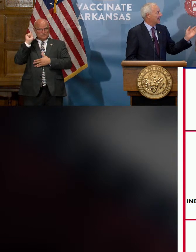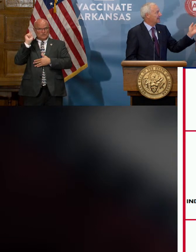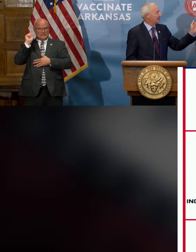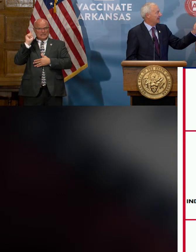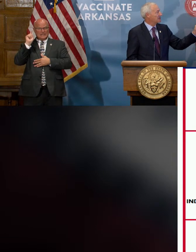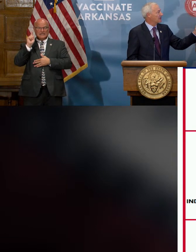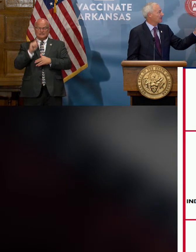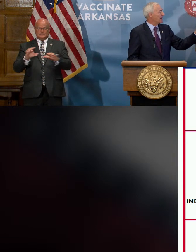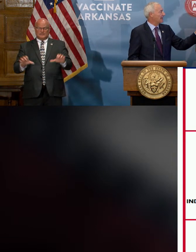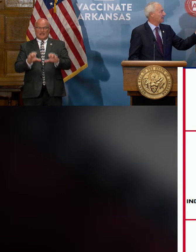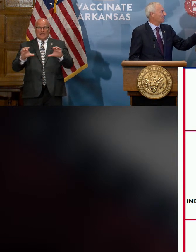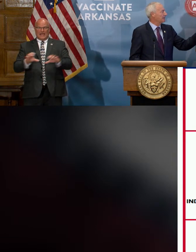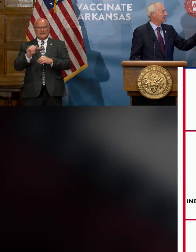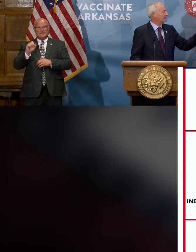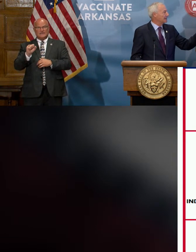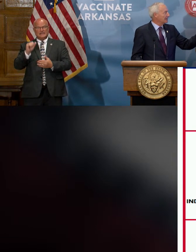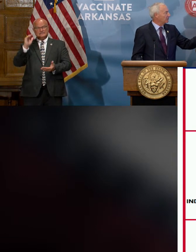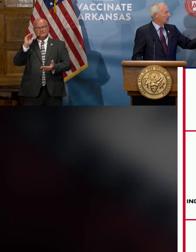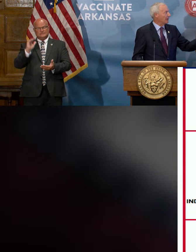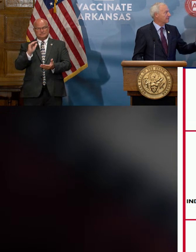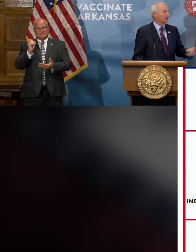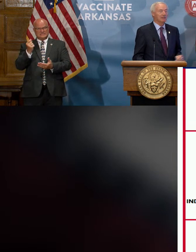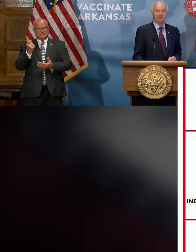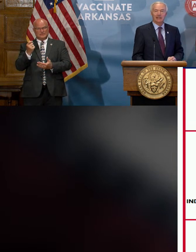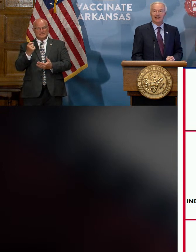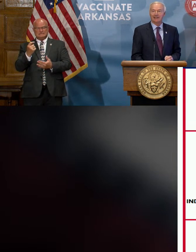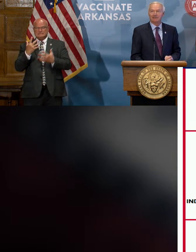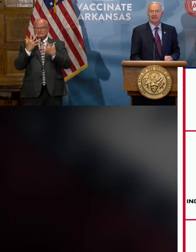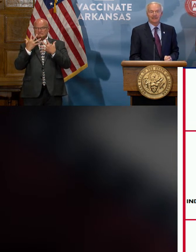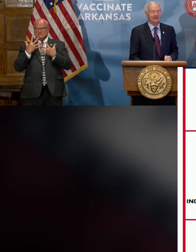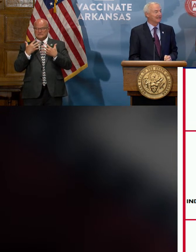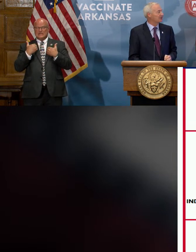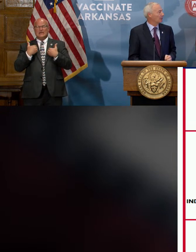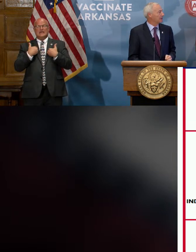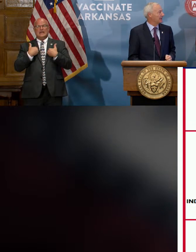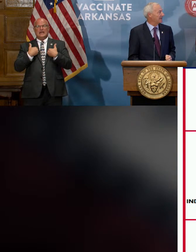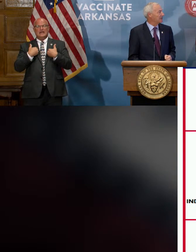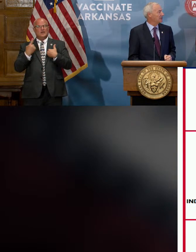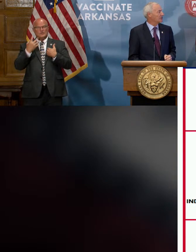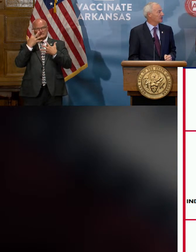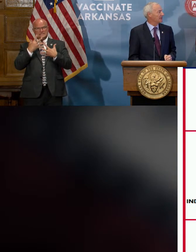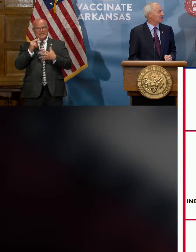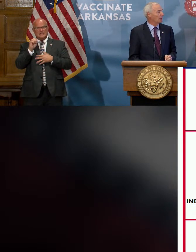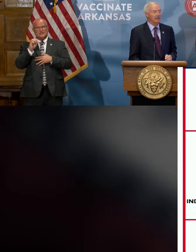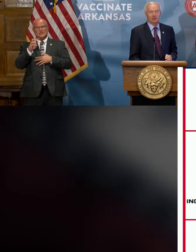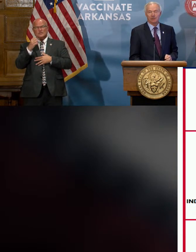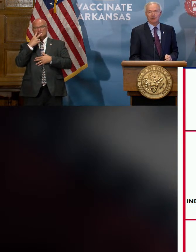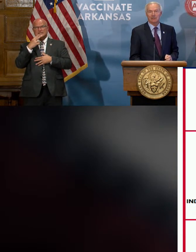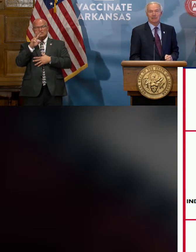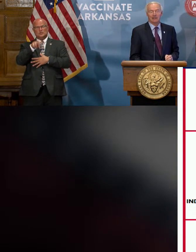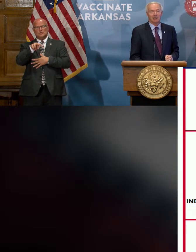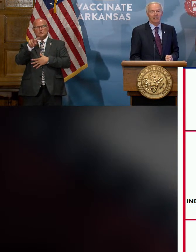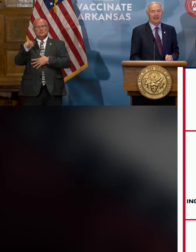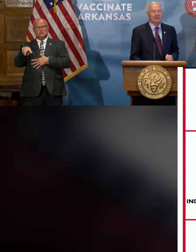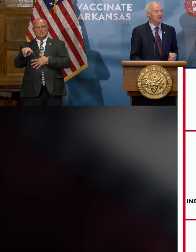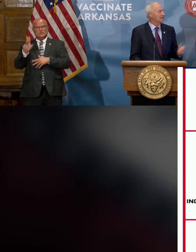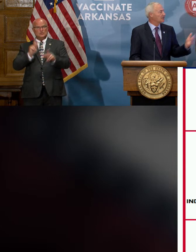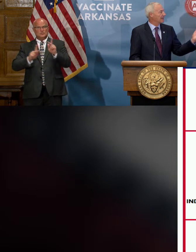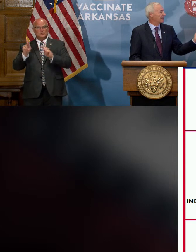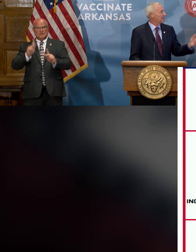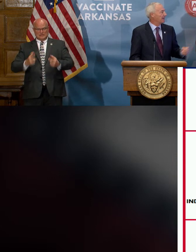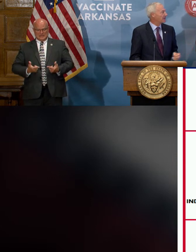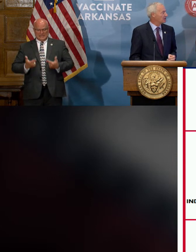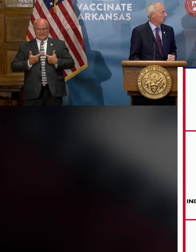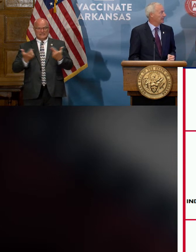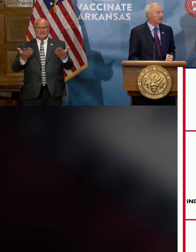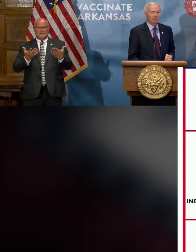Our active cases are down a little bit. Regretfully, we have, it's always sad news to see 22 Arkansans